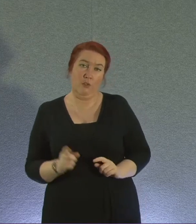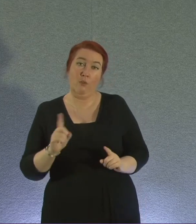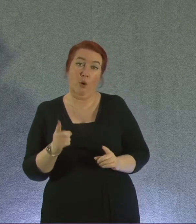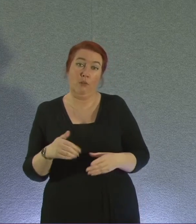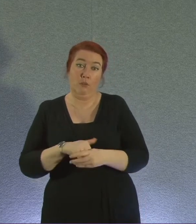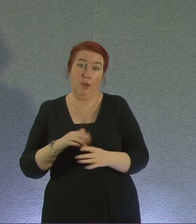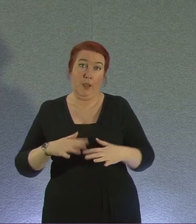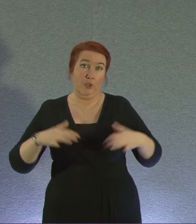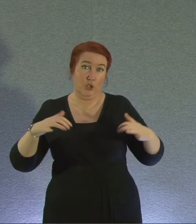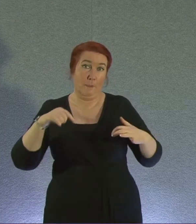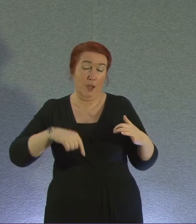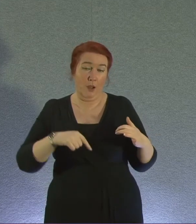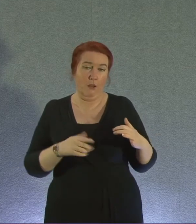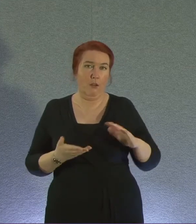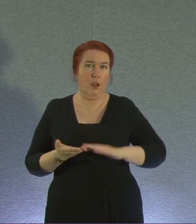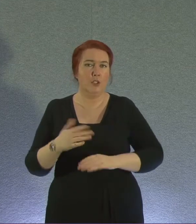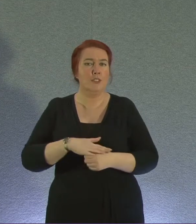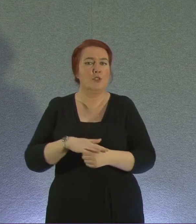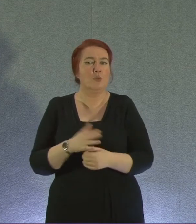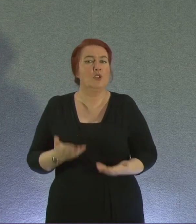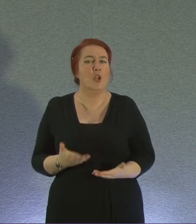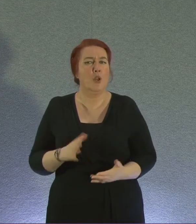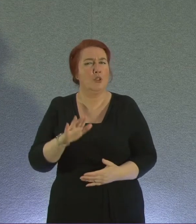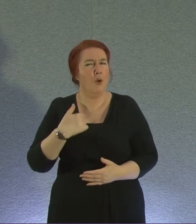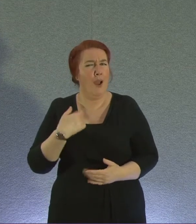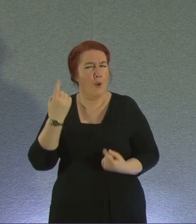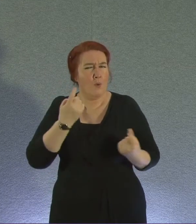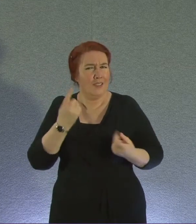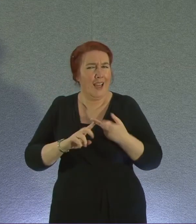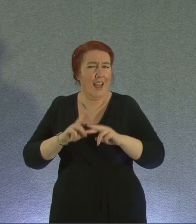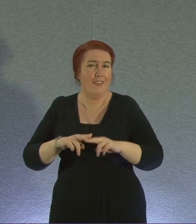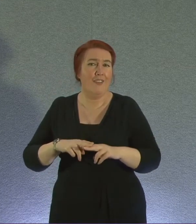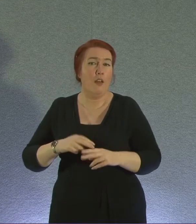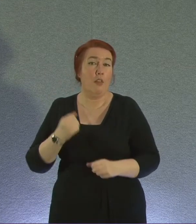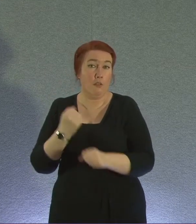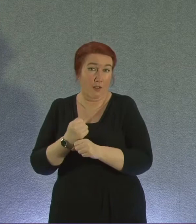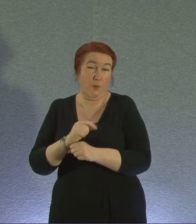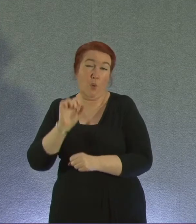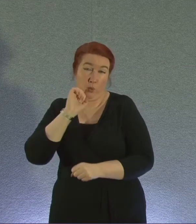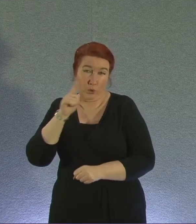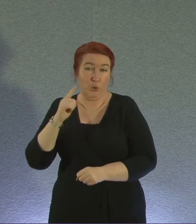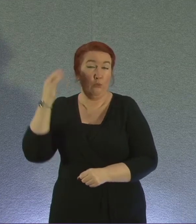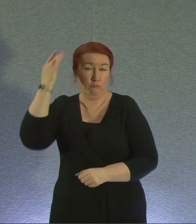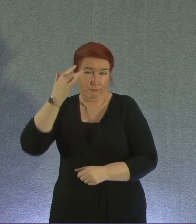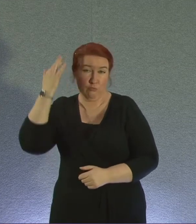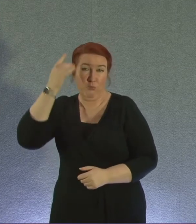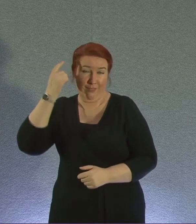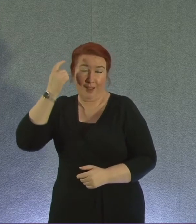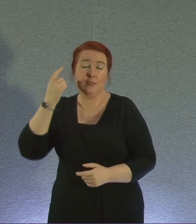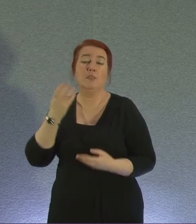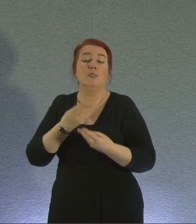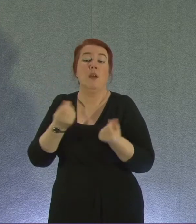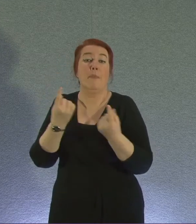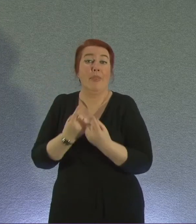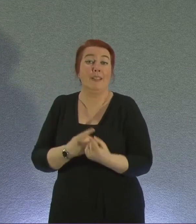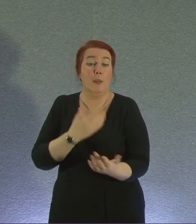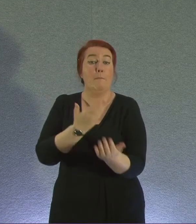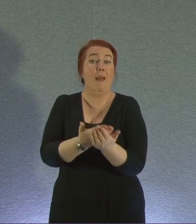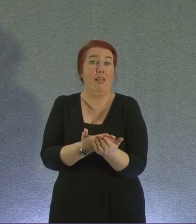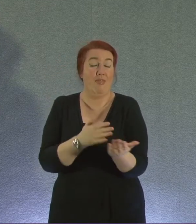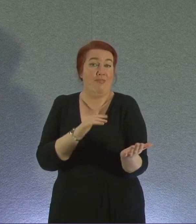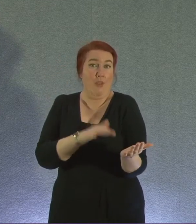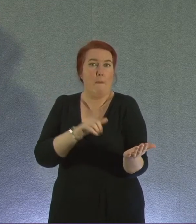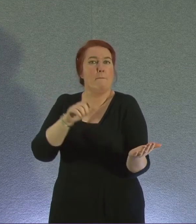chamber under the circumstances we find ourselves. And I would just wonder if the government would reflect on the fact that some of the things which are in this bill are there because of